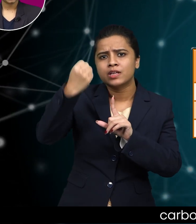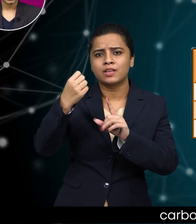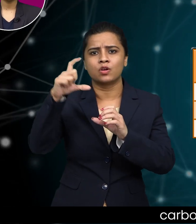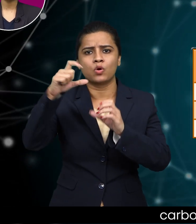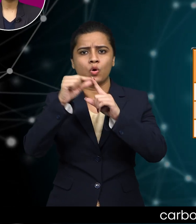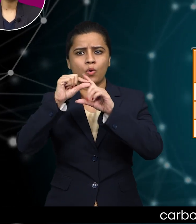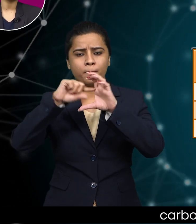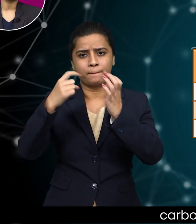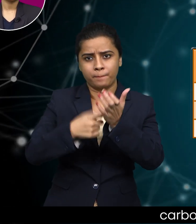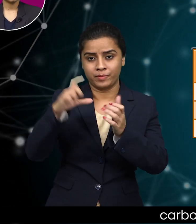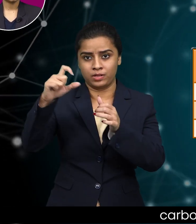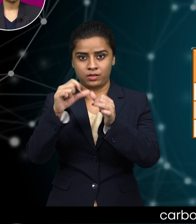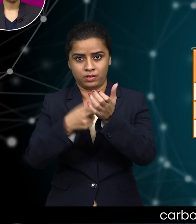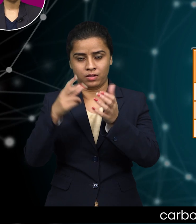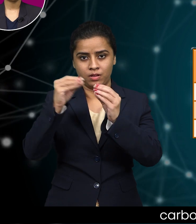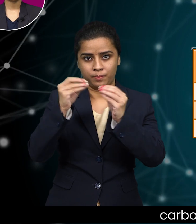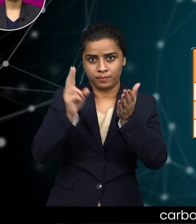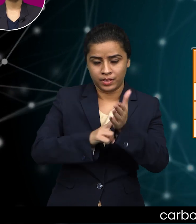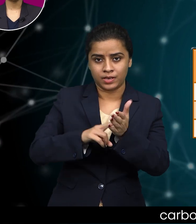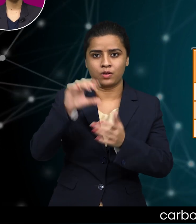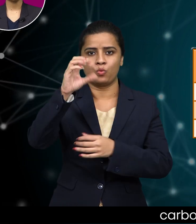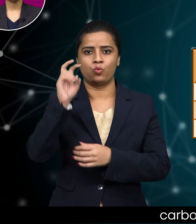carbon and oxygen.